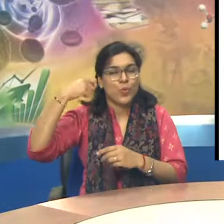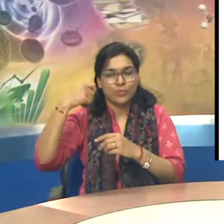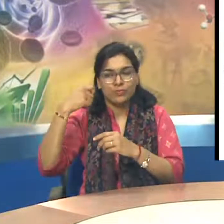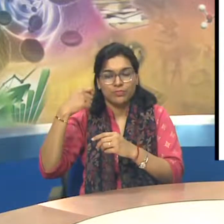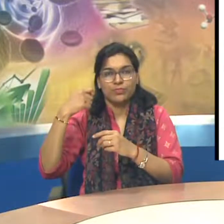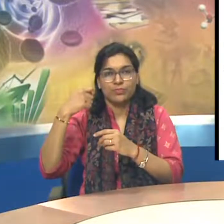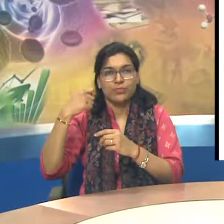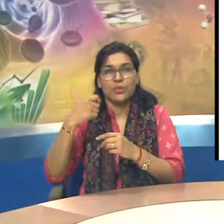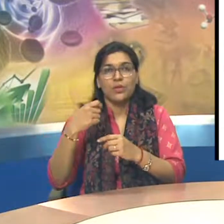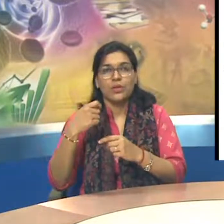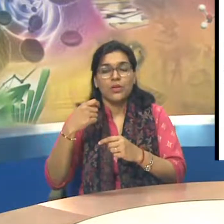voicemail,